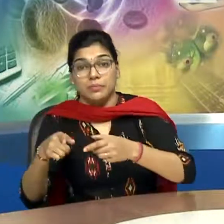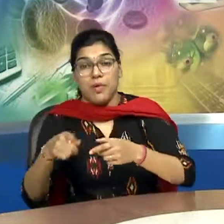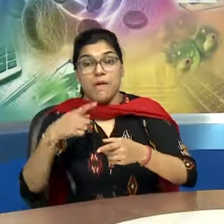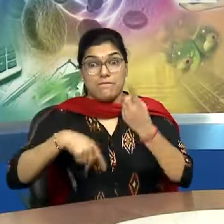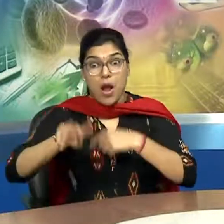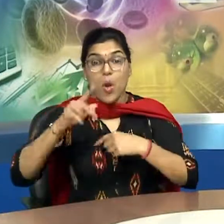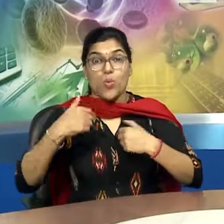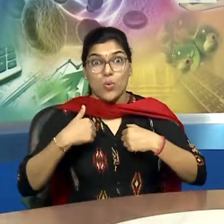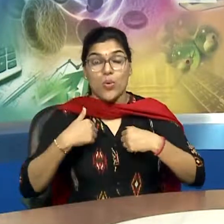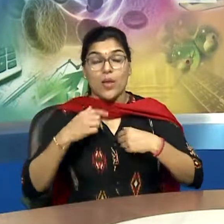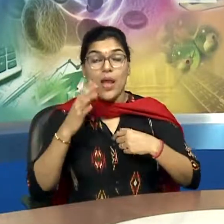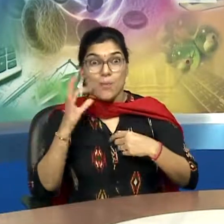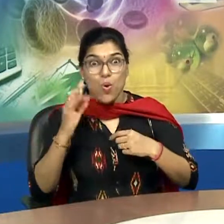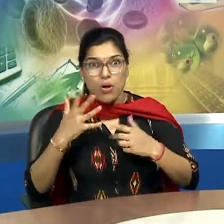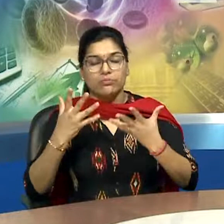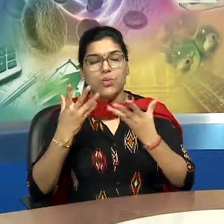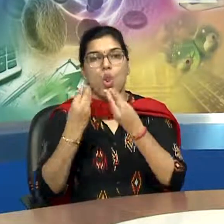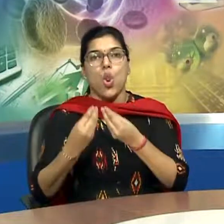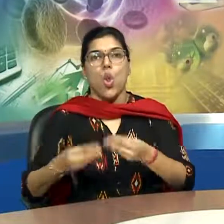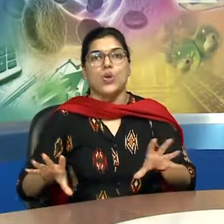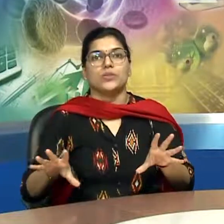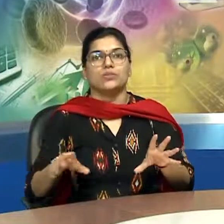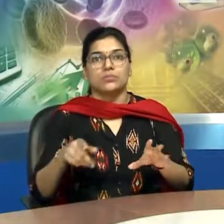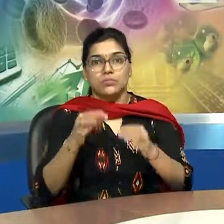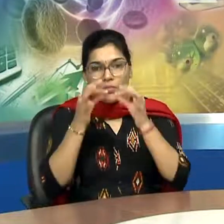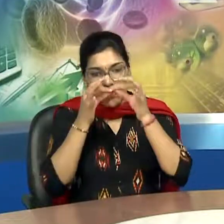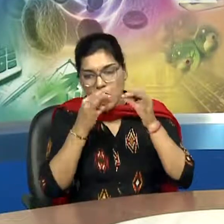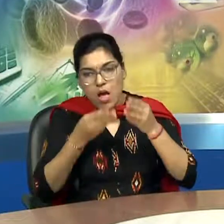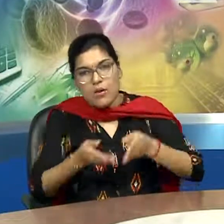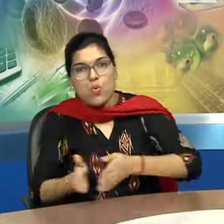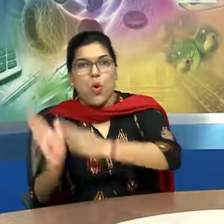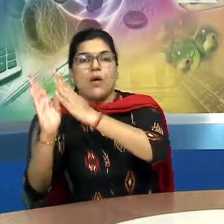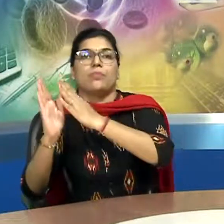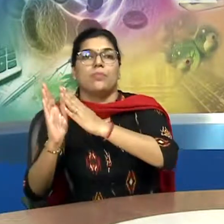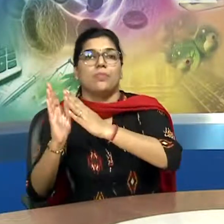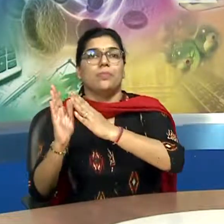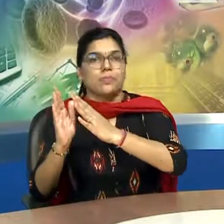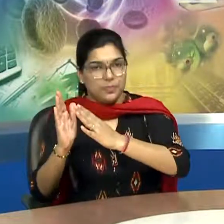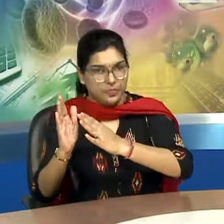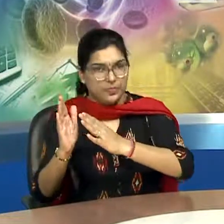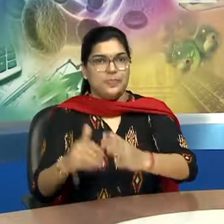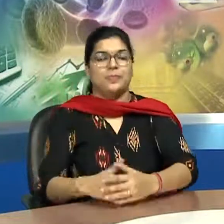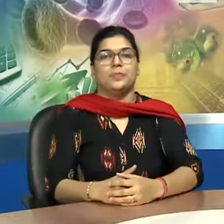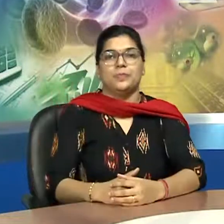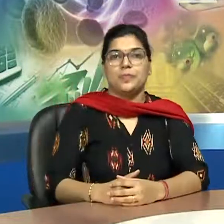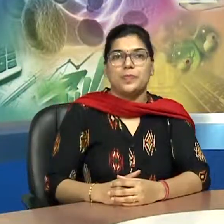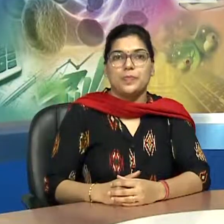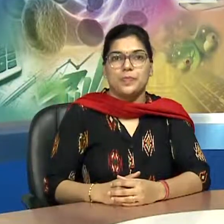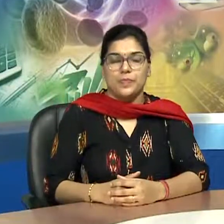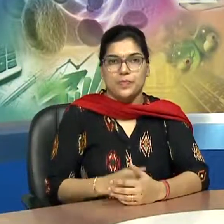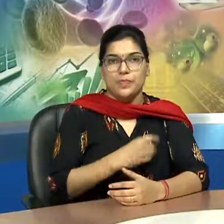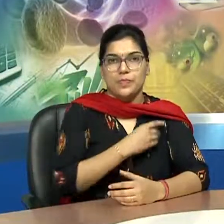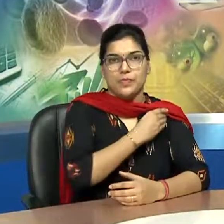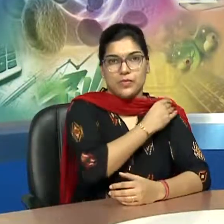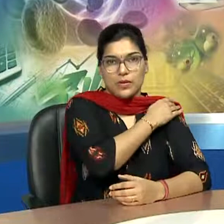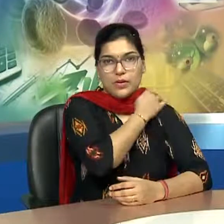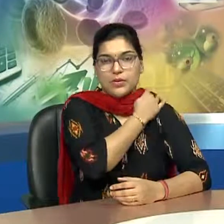to people so that those people who are addicted, they value their self and make